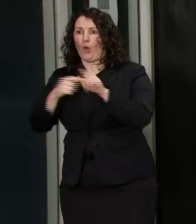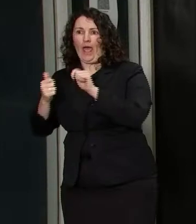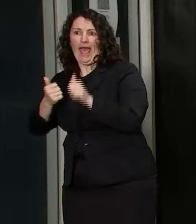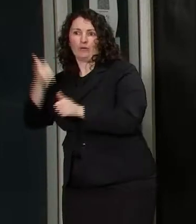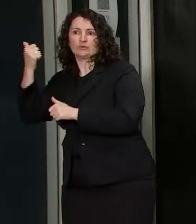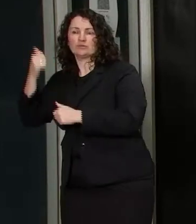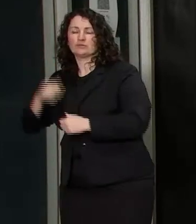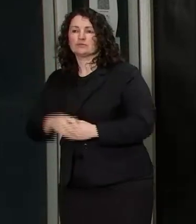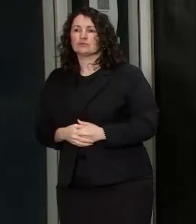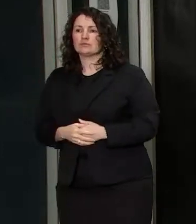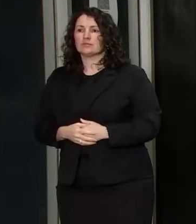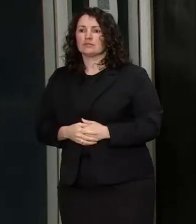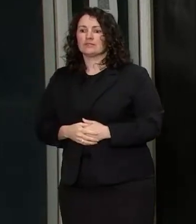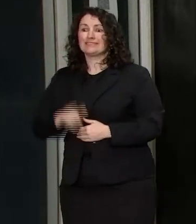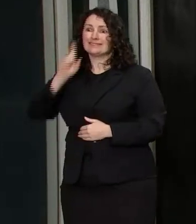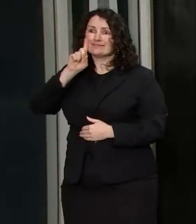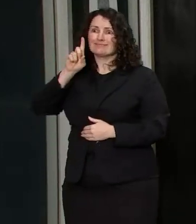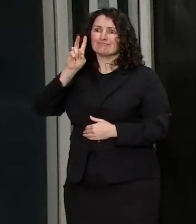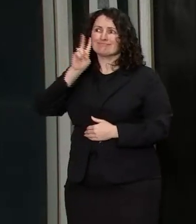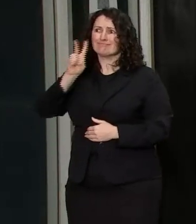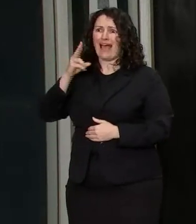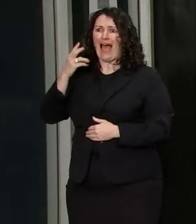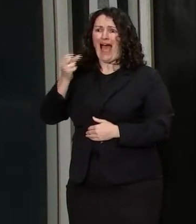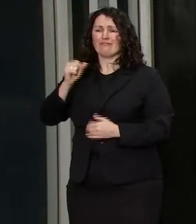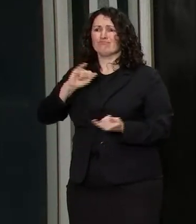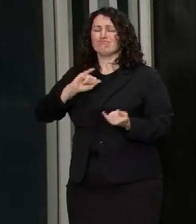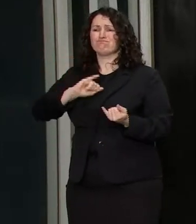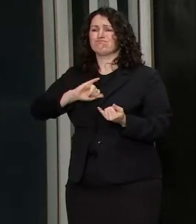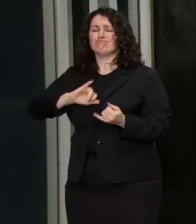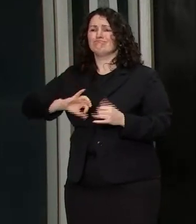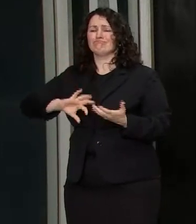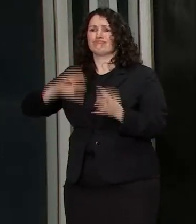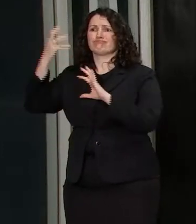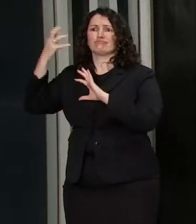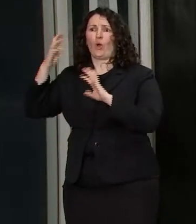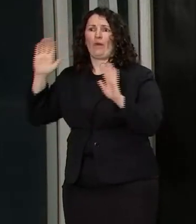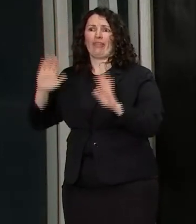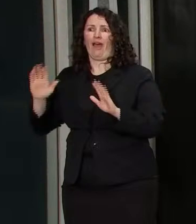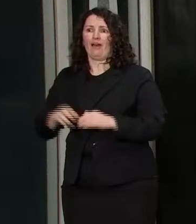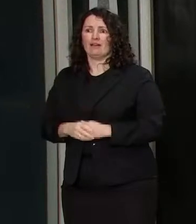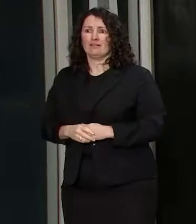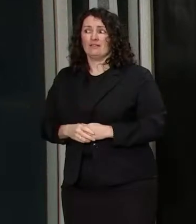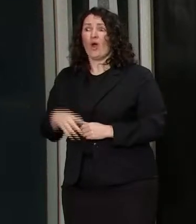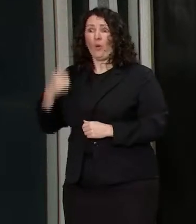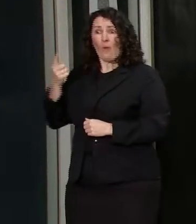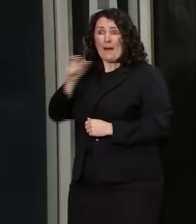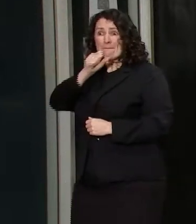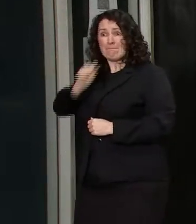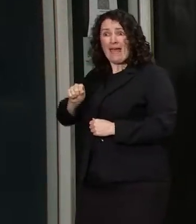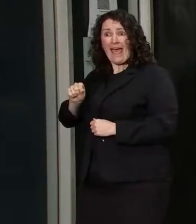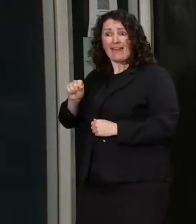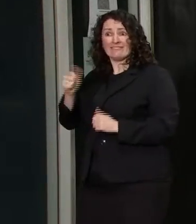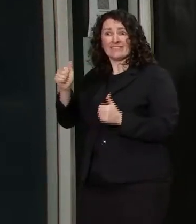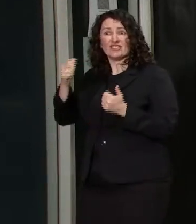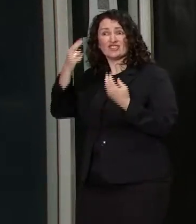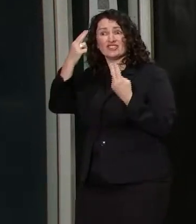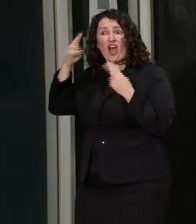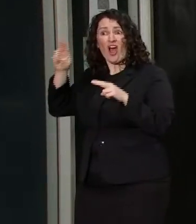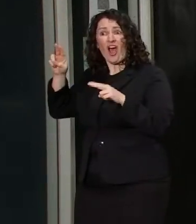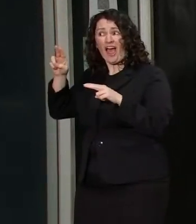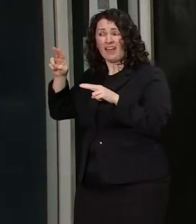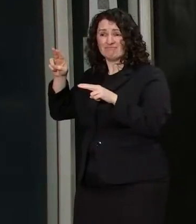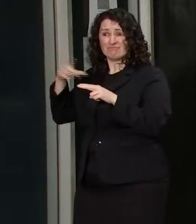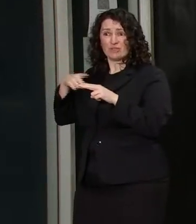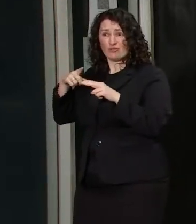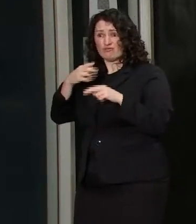over the last couple of days. We've had already one loss of life, which is absolutely tragic. We do not want to see any